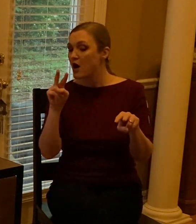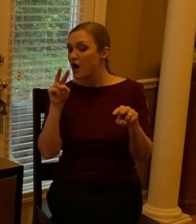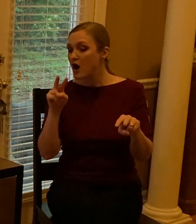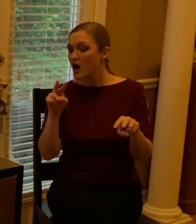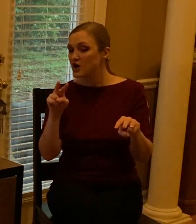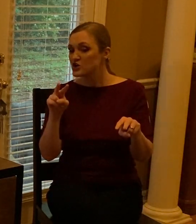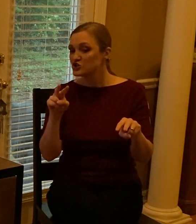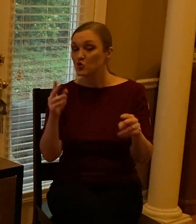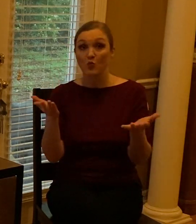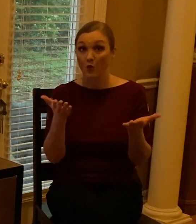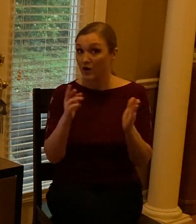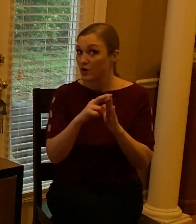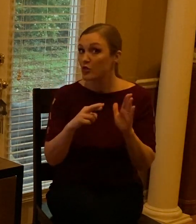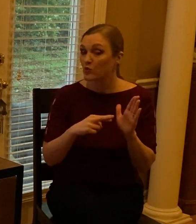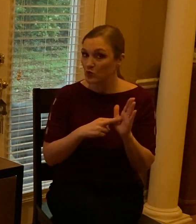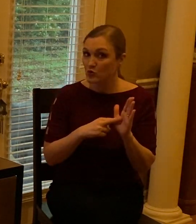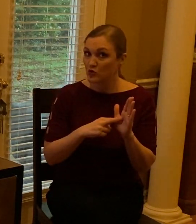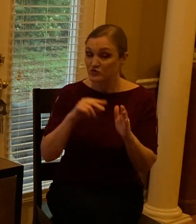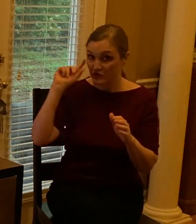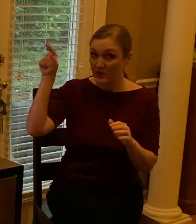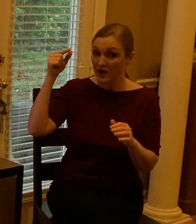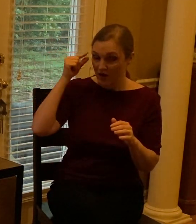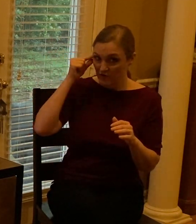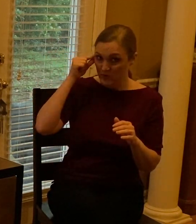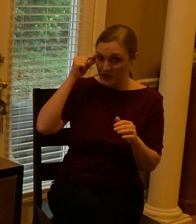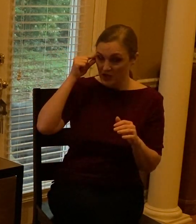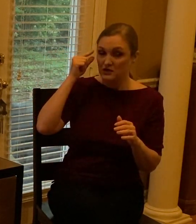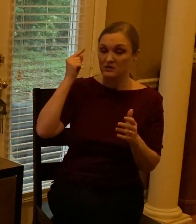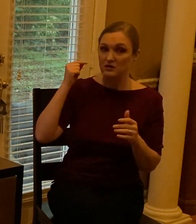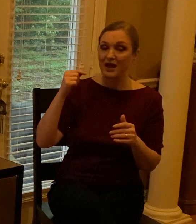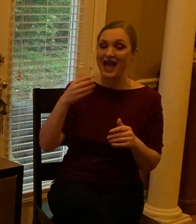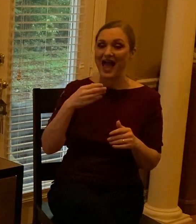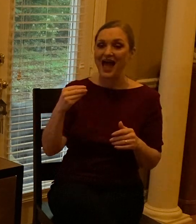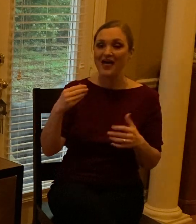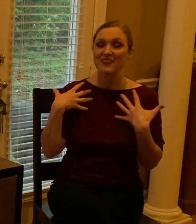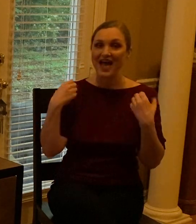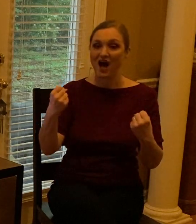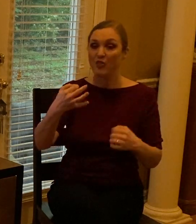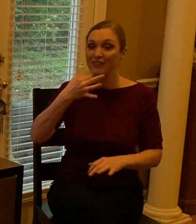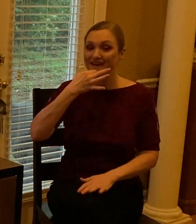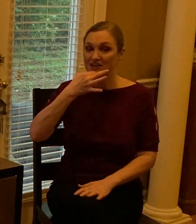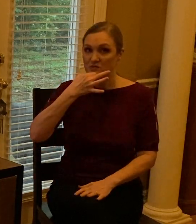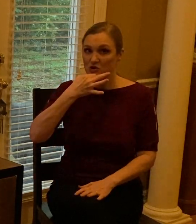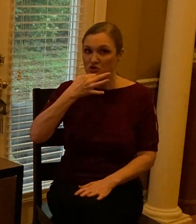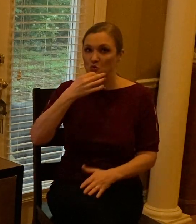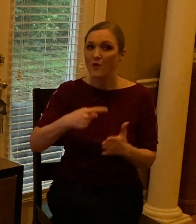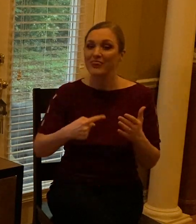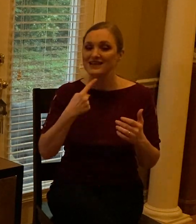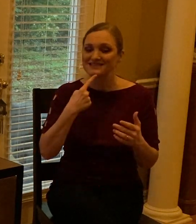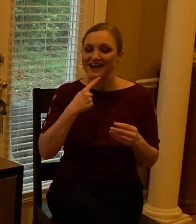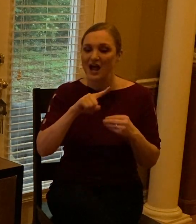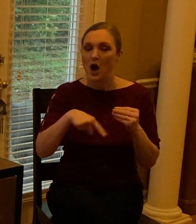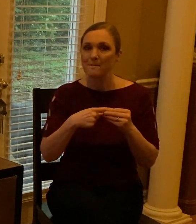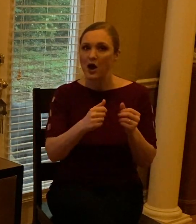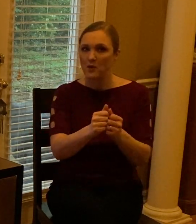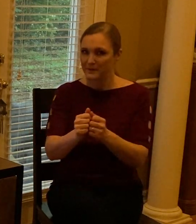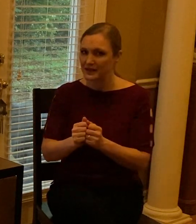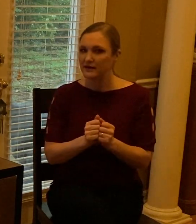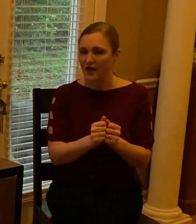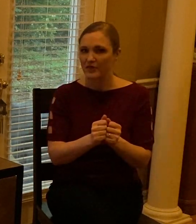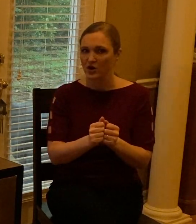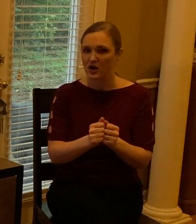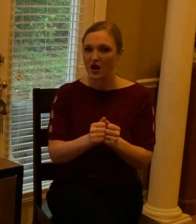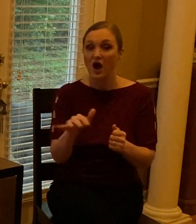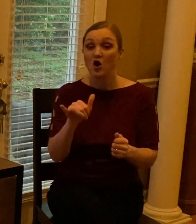civil authorities and health experts about coming back together safely. Also, I want to